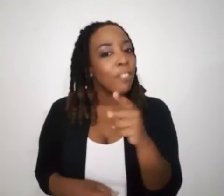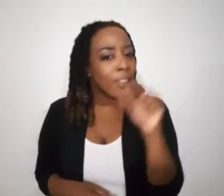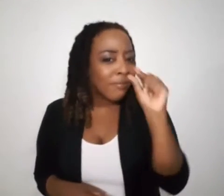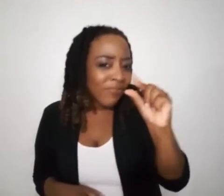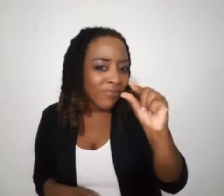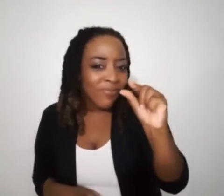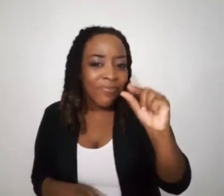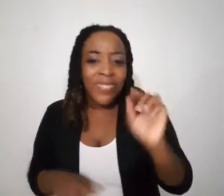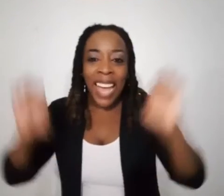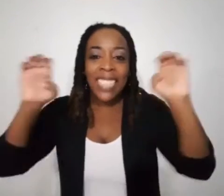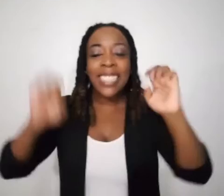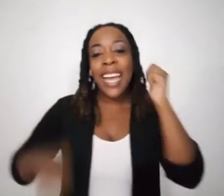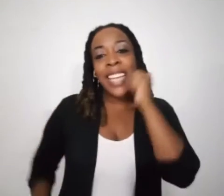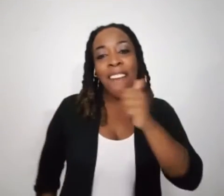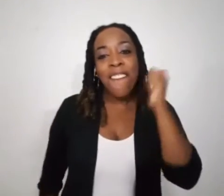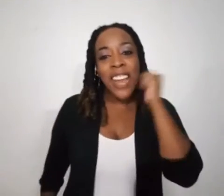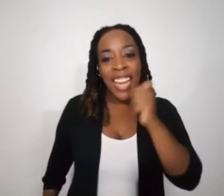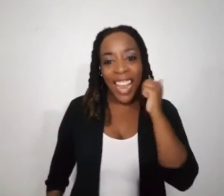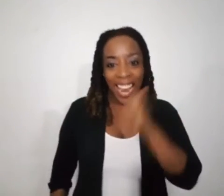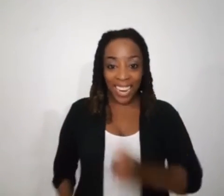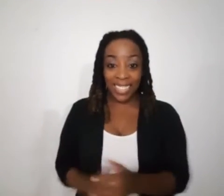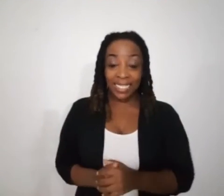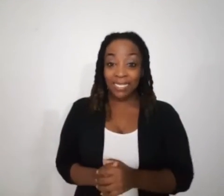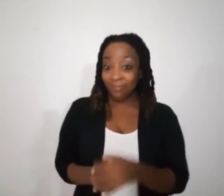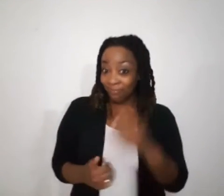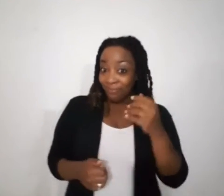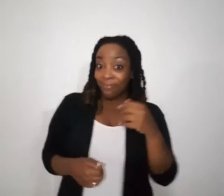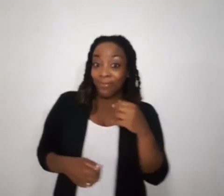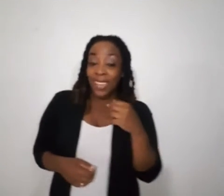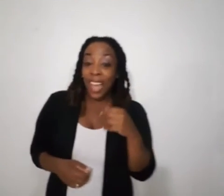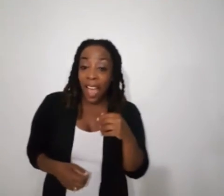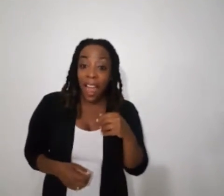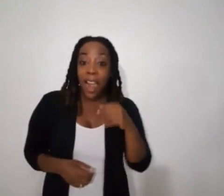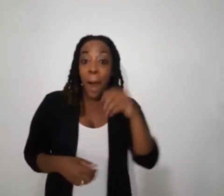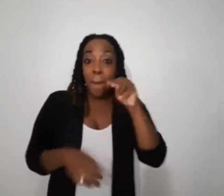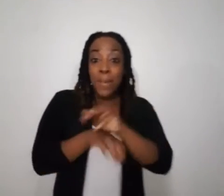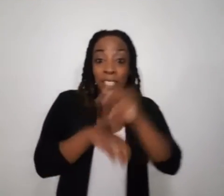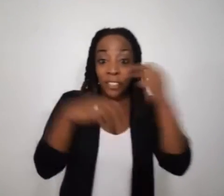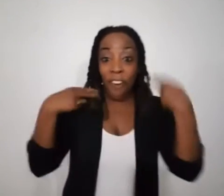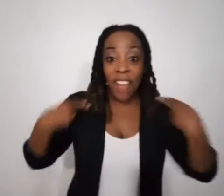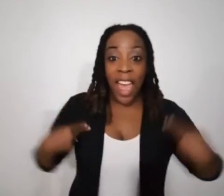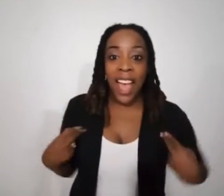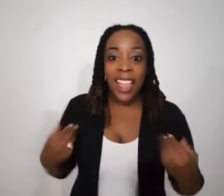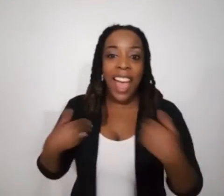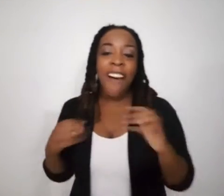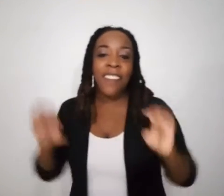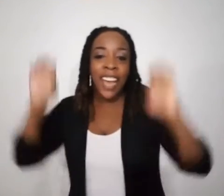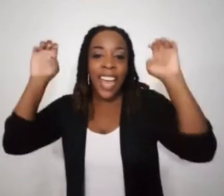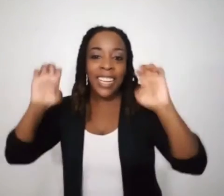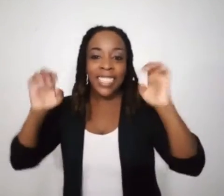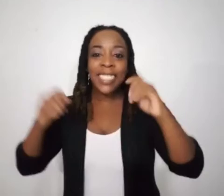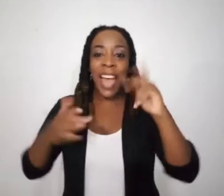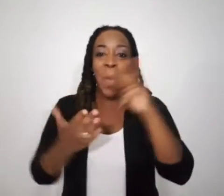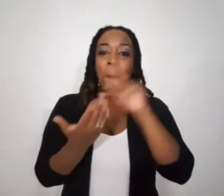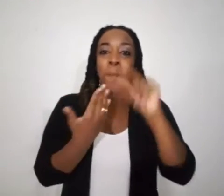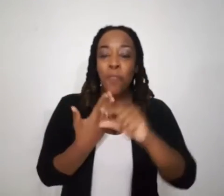And the Ministry of Health has been putting some exercise programs on for both children and parents on television in the mornings.